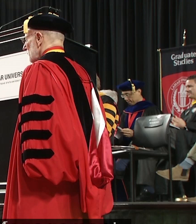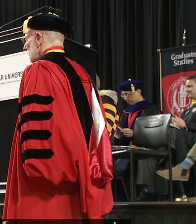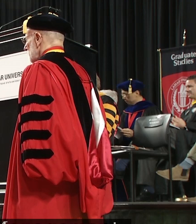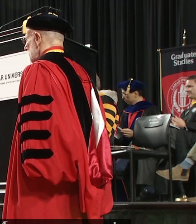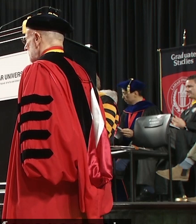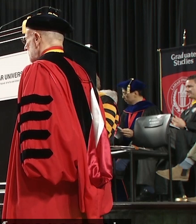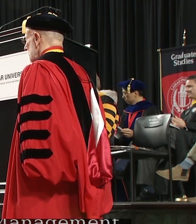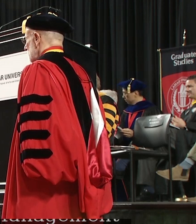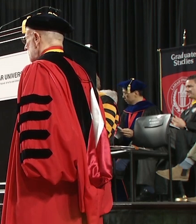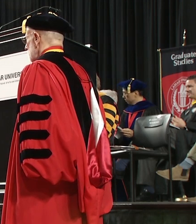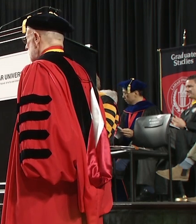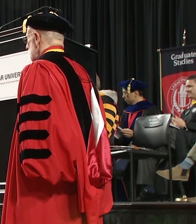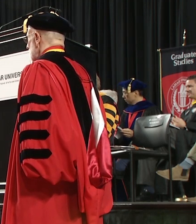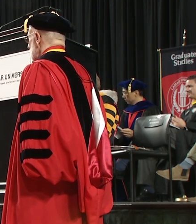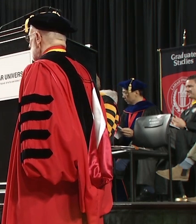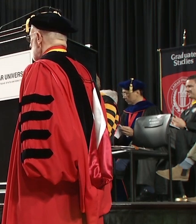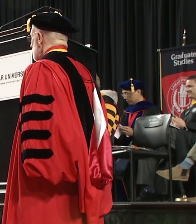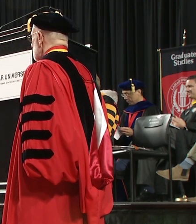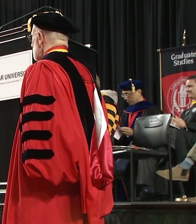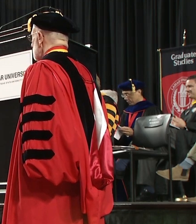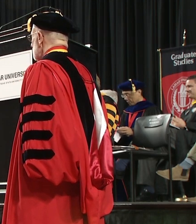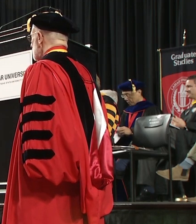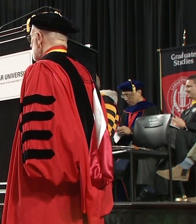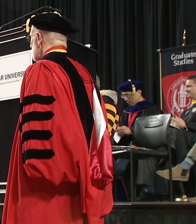William Charles Kappelman, Jr.